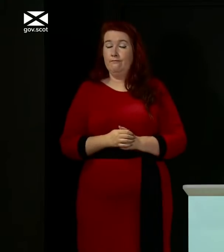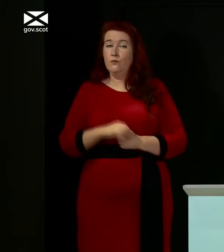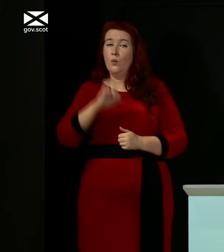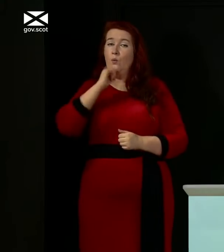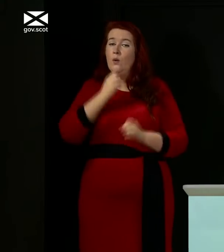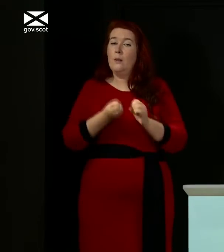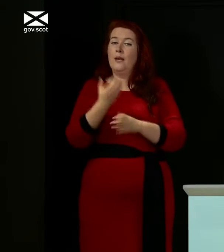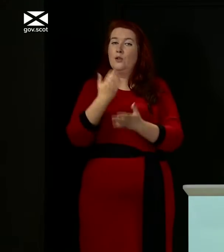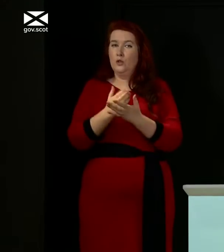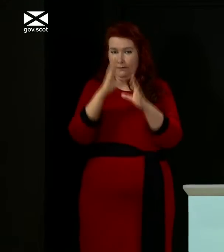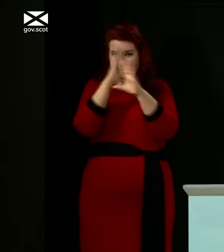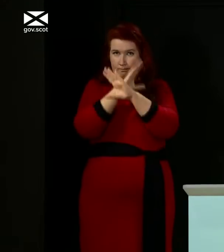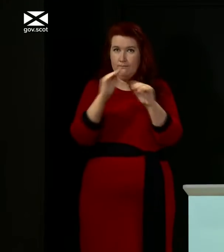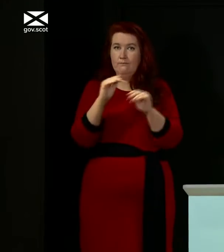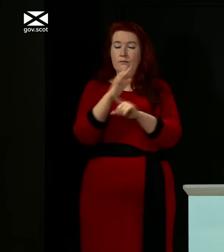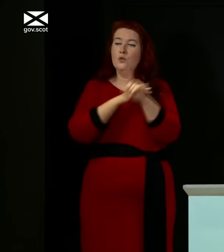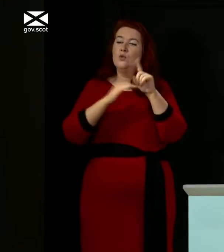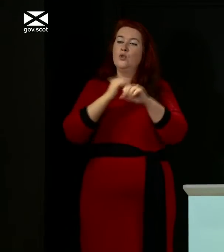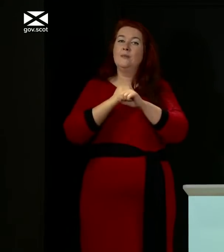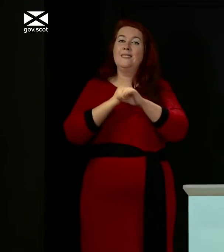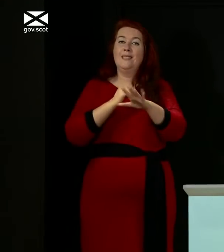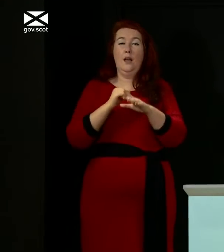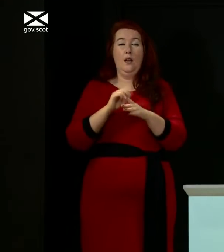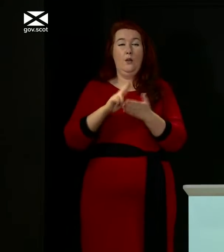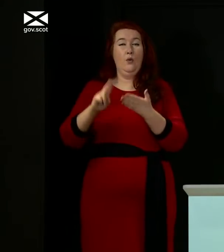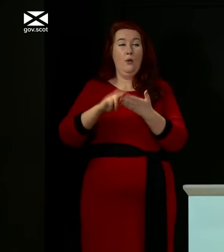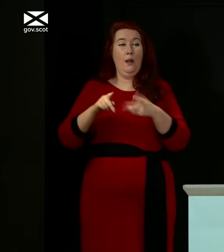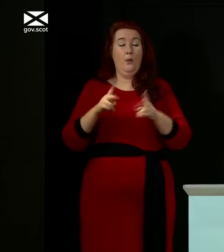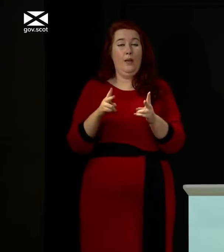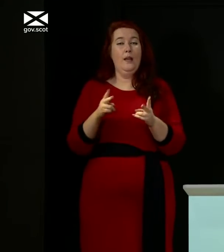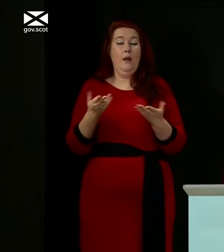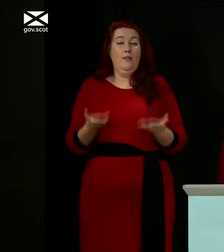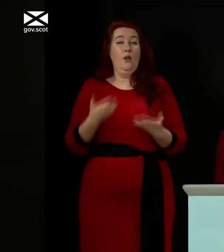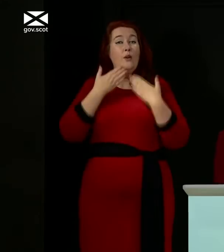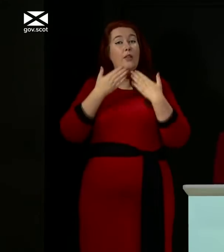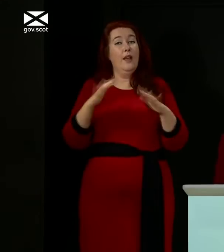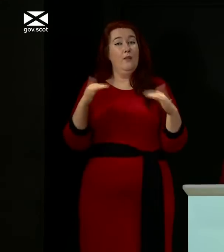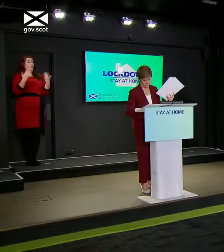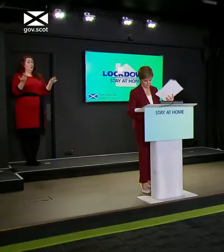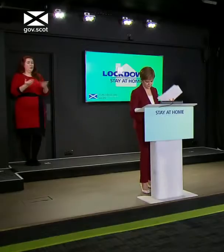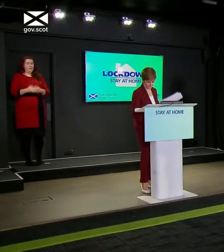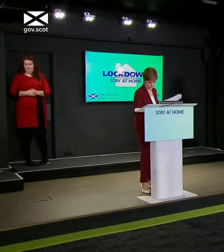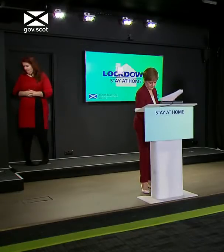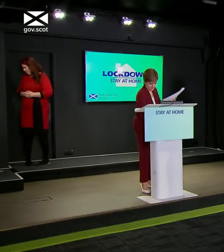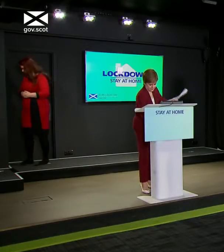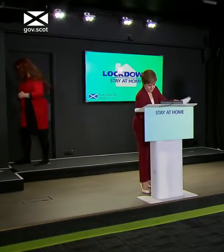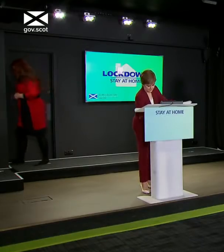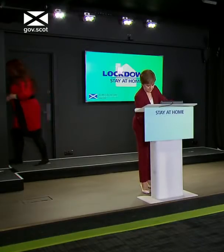are notified in social media in the normal way. But in the meantime, thank you very much for joining us today.